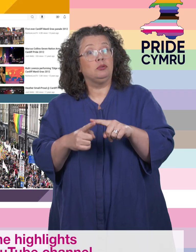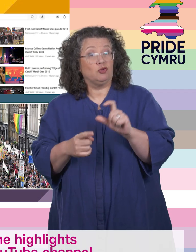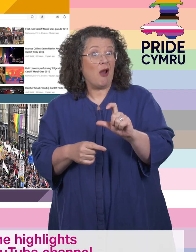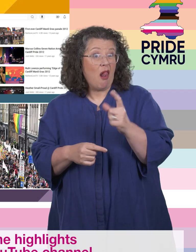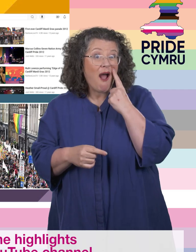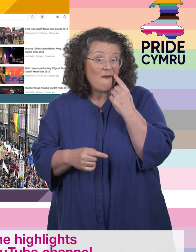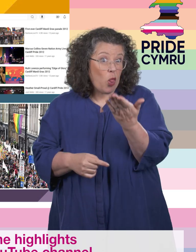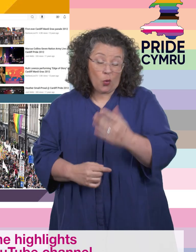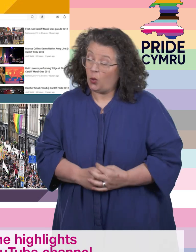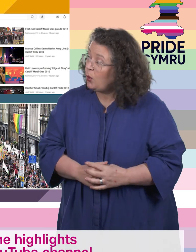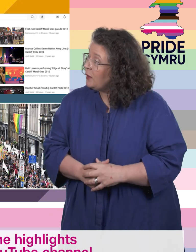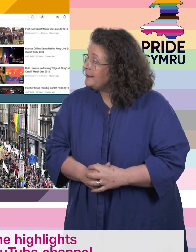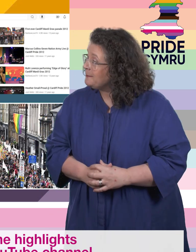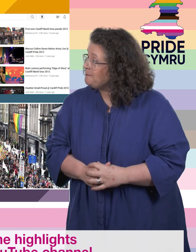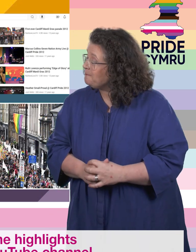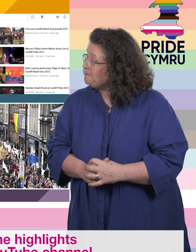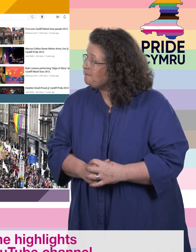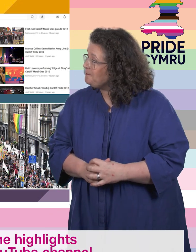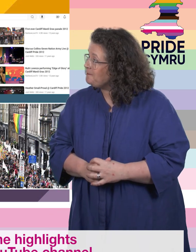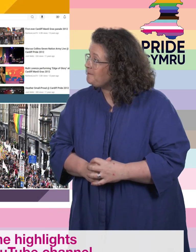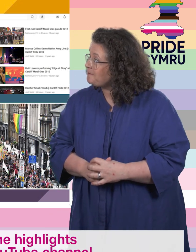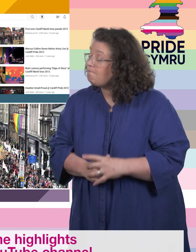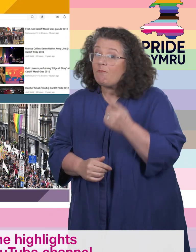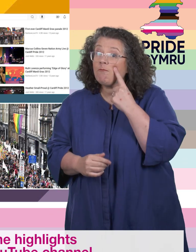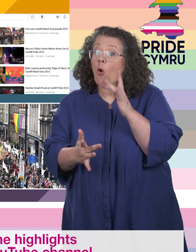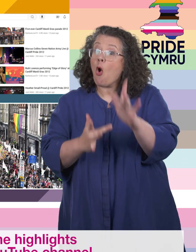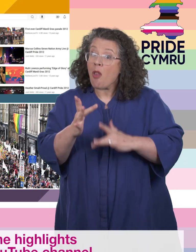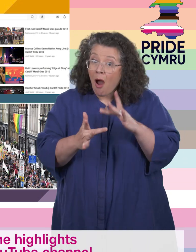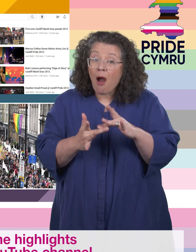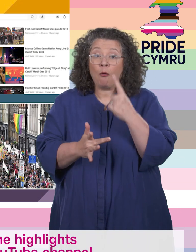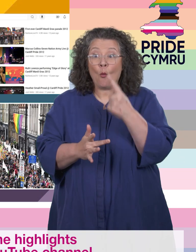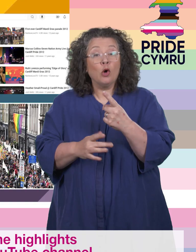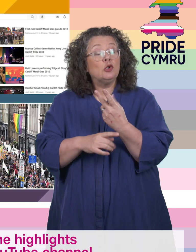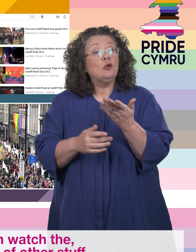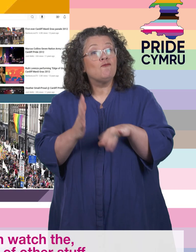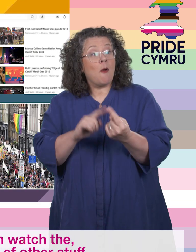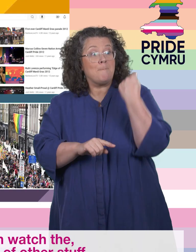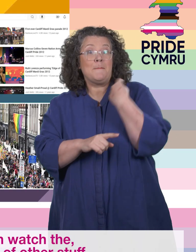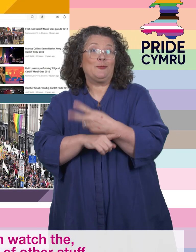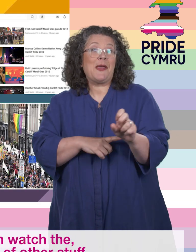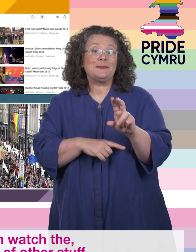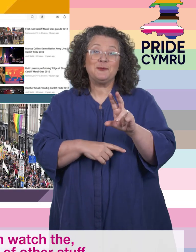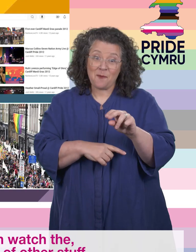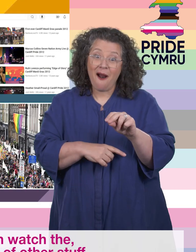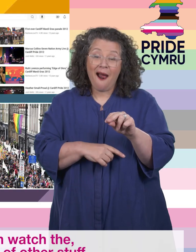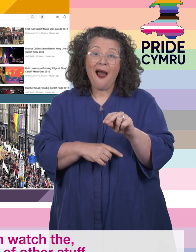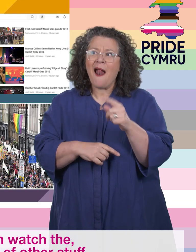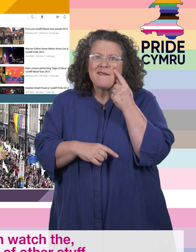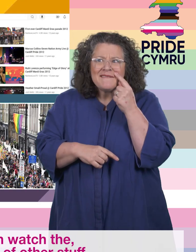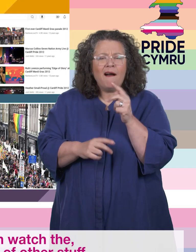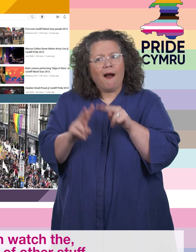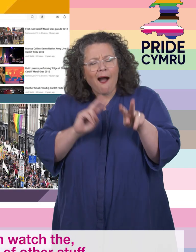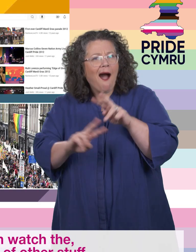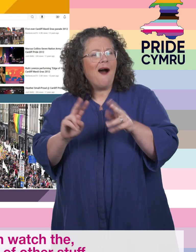highlights on the Cardiff Pride Cymru YouTube channel. So if you go on there, you can watch